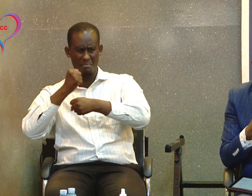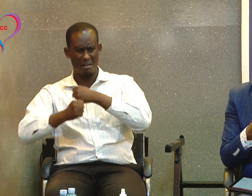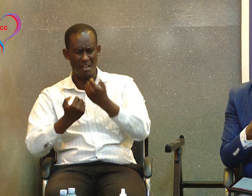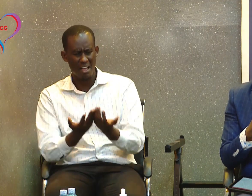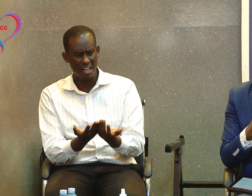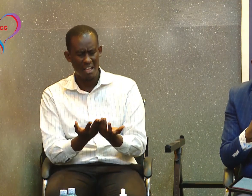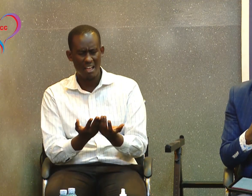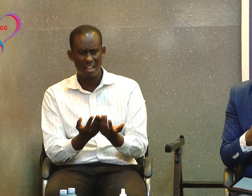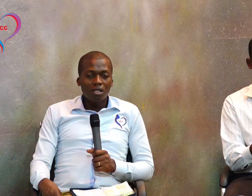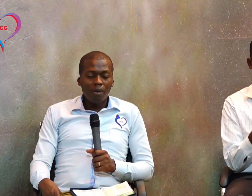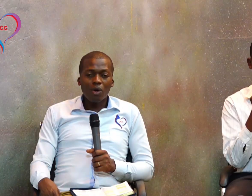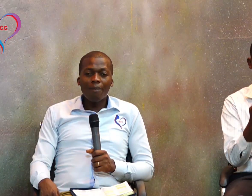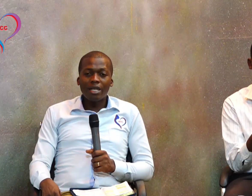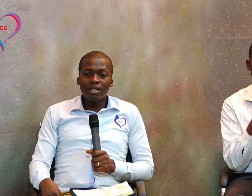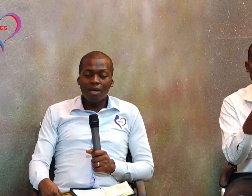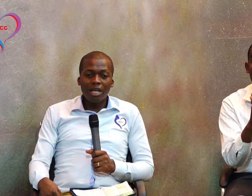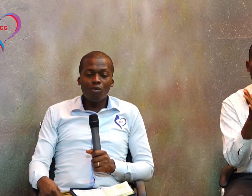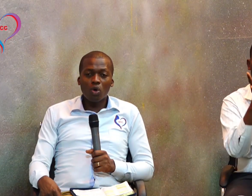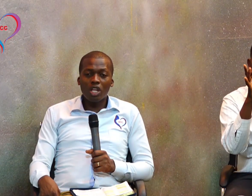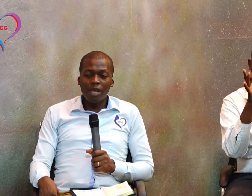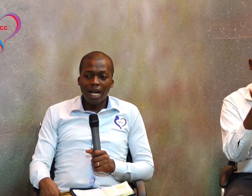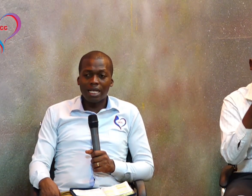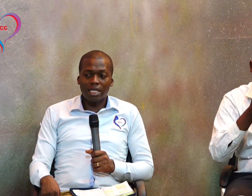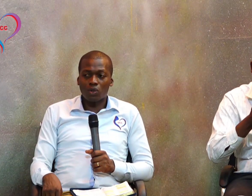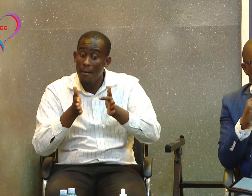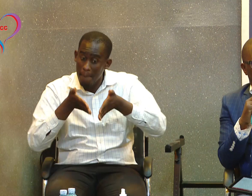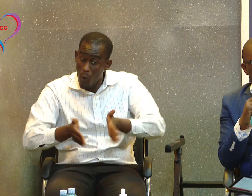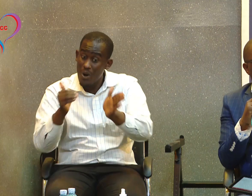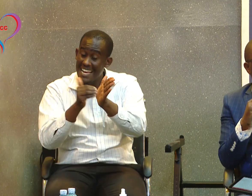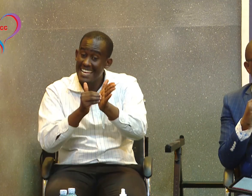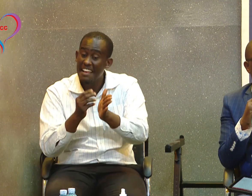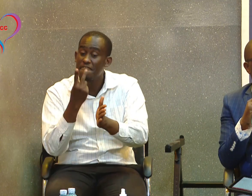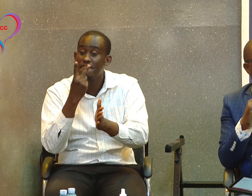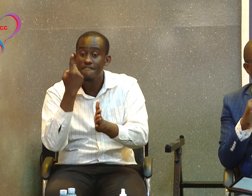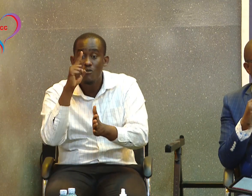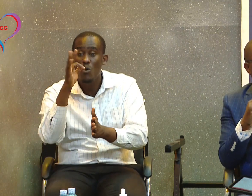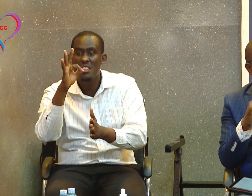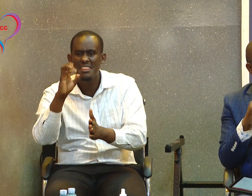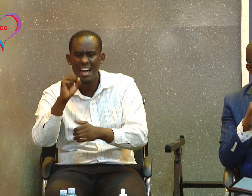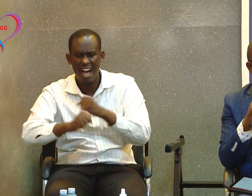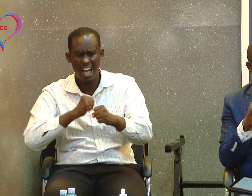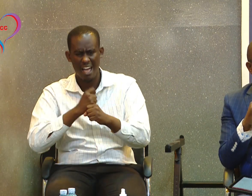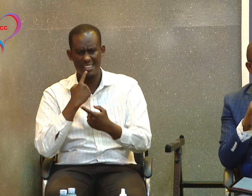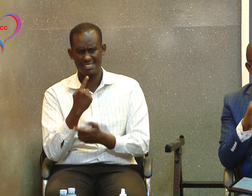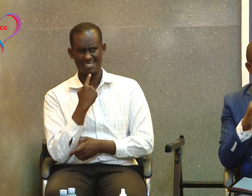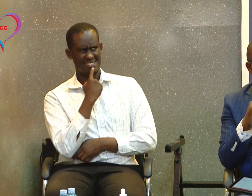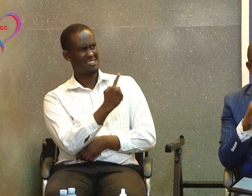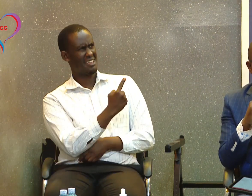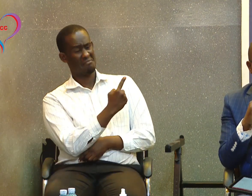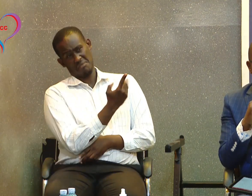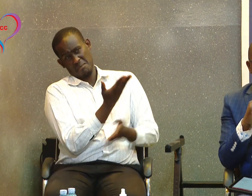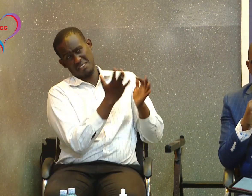been born again for 30 years. And you want to say, maybe Jesus is not serious. Of the